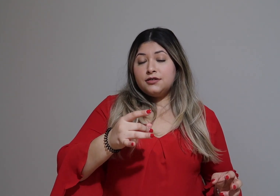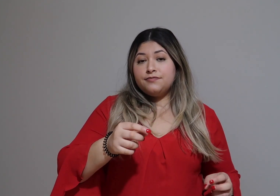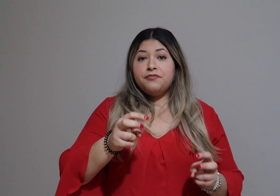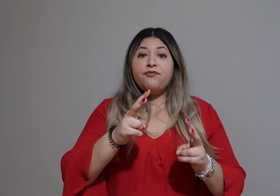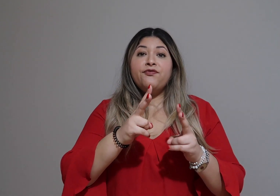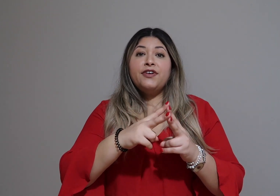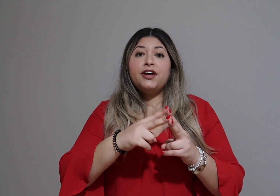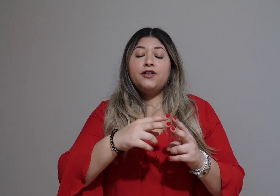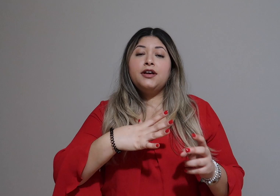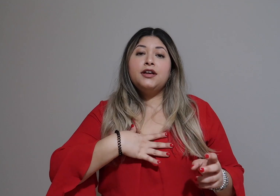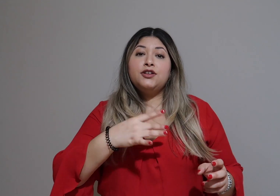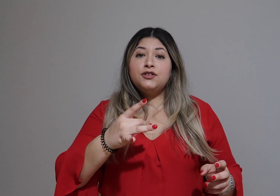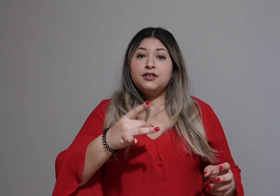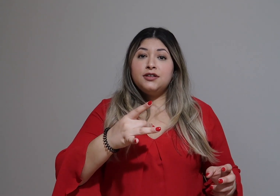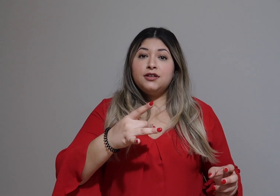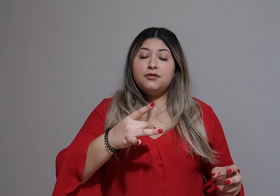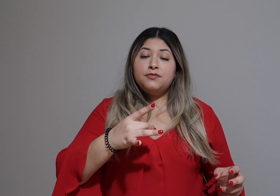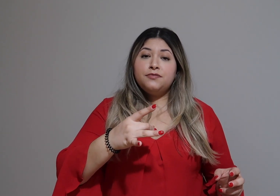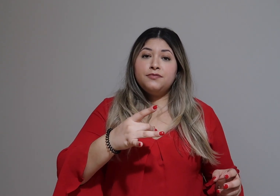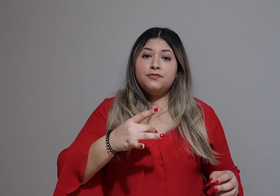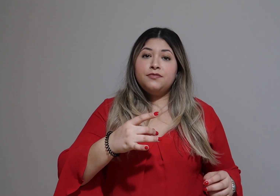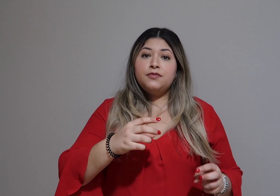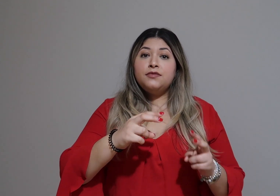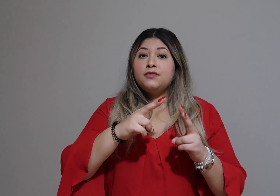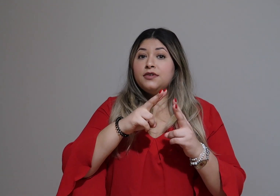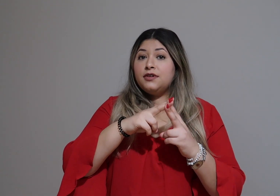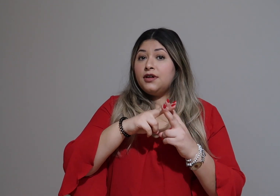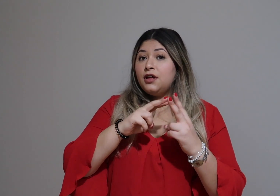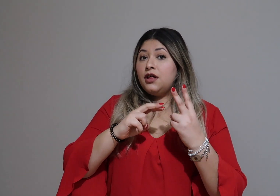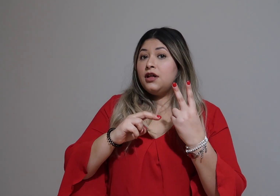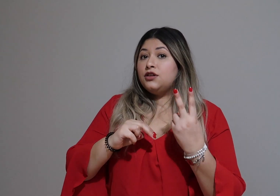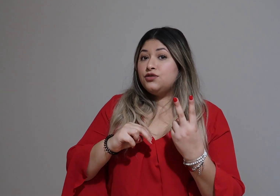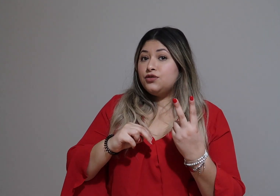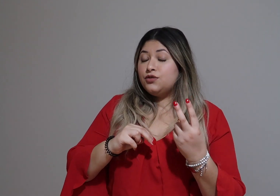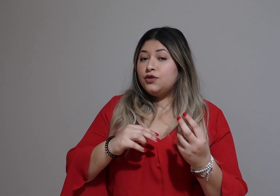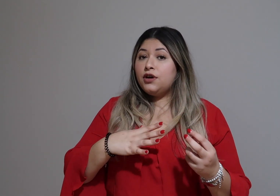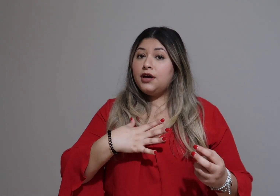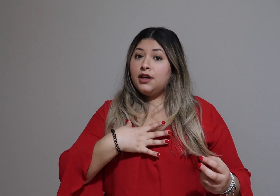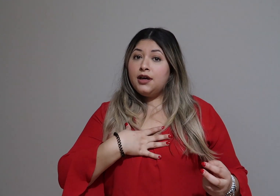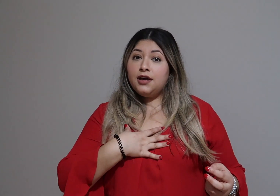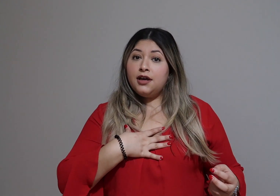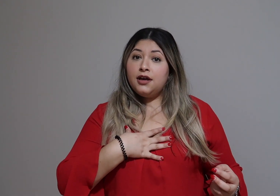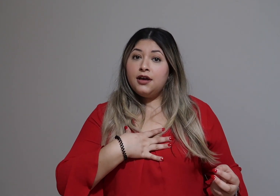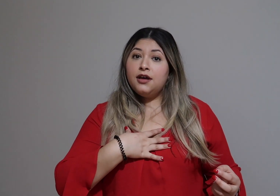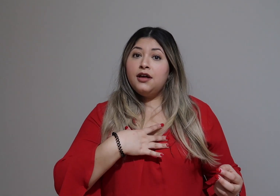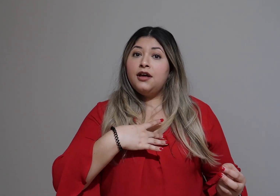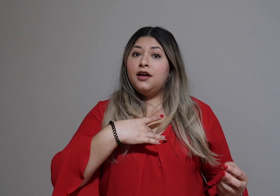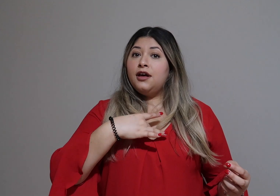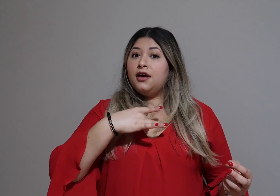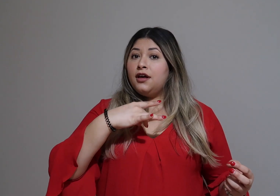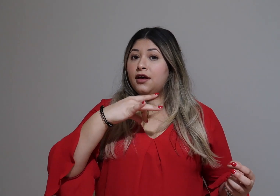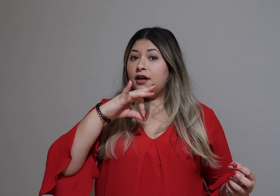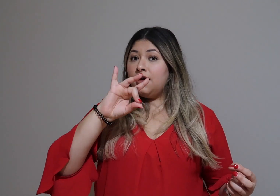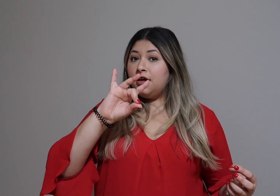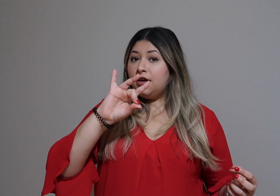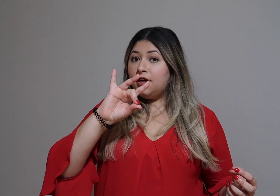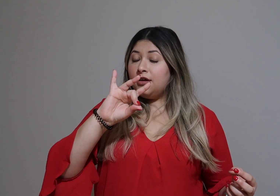very interesting. Very interesting. And it looks like it's represented, very is in the number 2. Interesting starts at a 5 and ends at